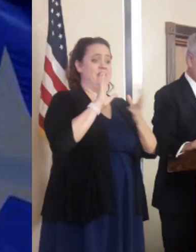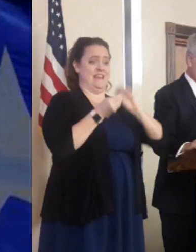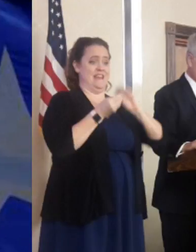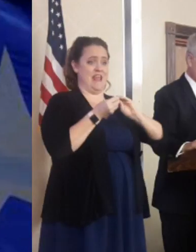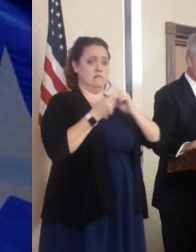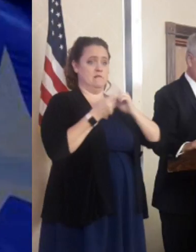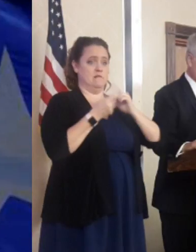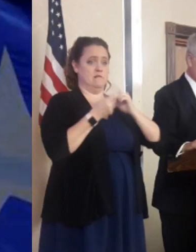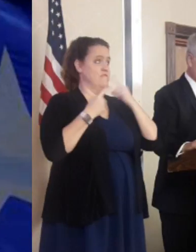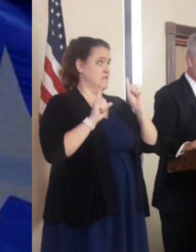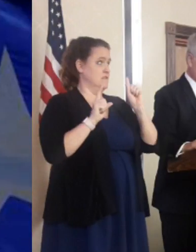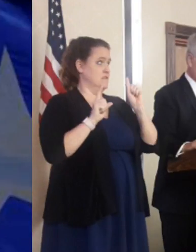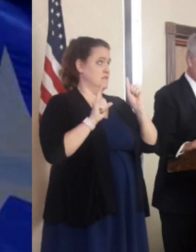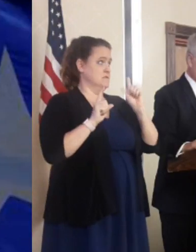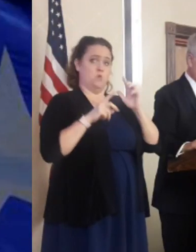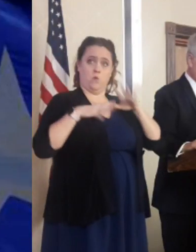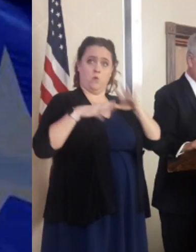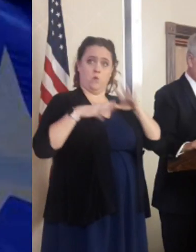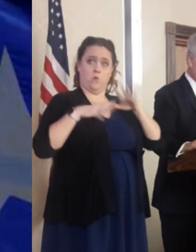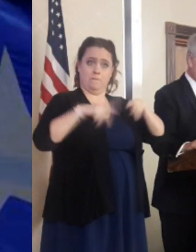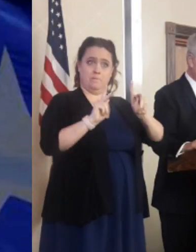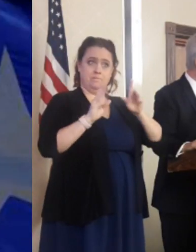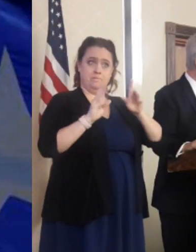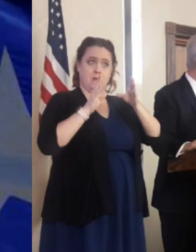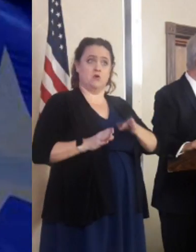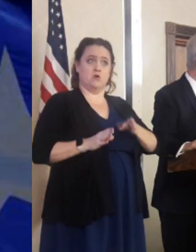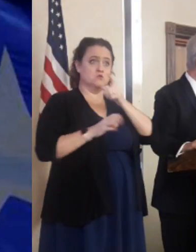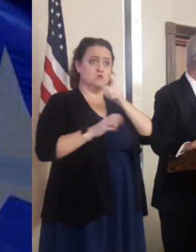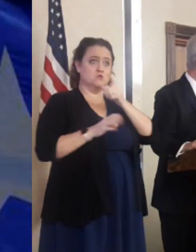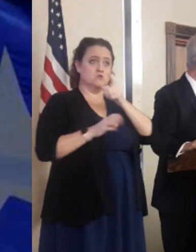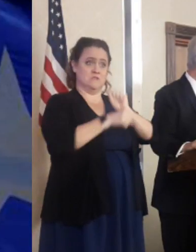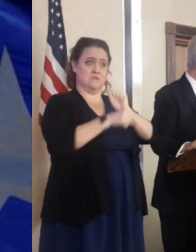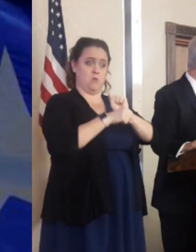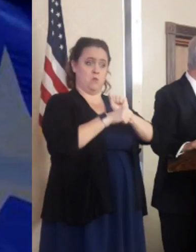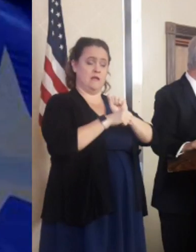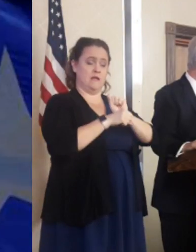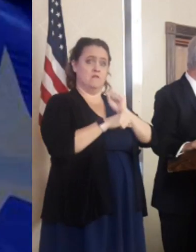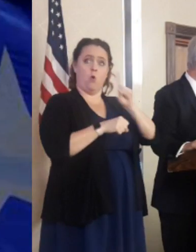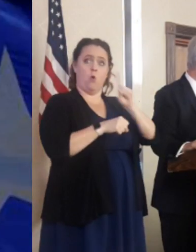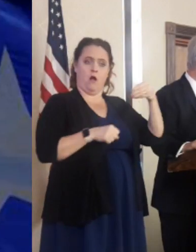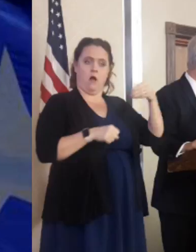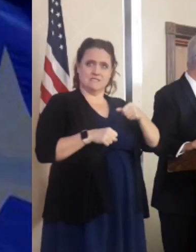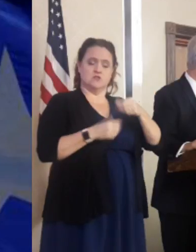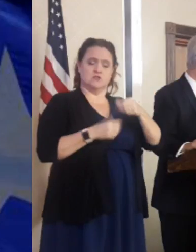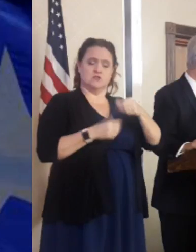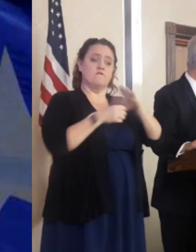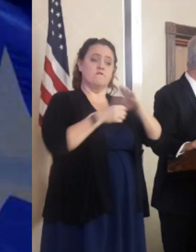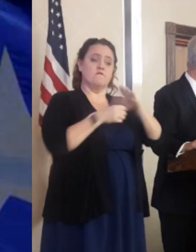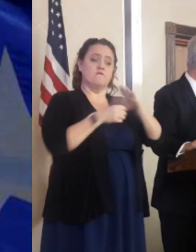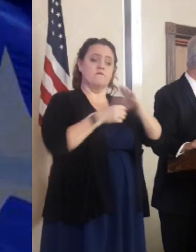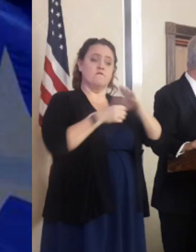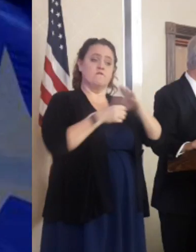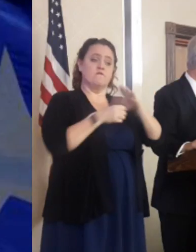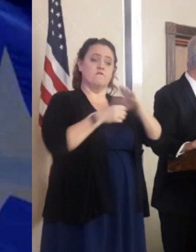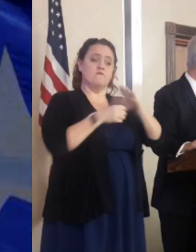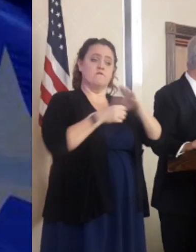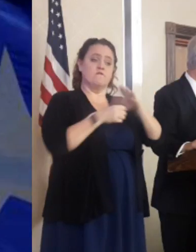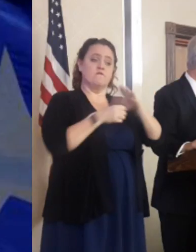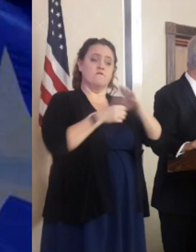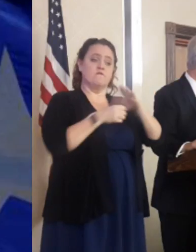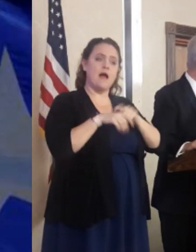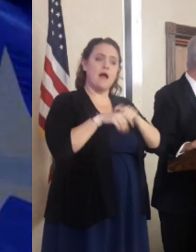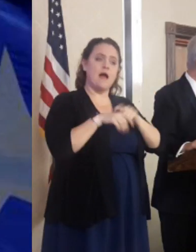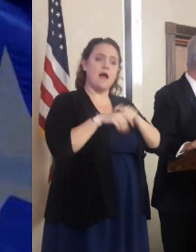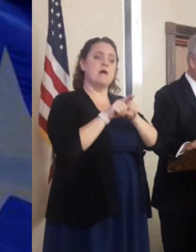permit persons employed for compensation, full-time or part-time as a political consultant, or as a staff member of a